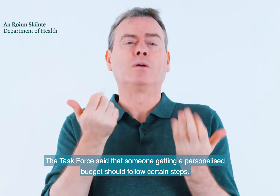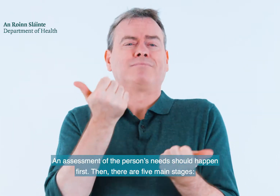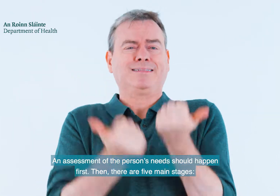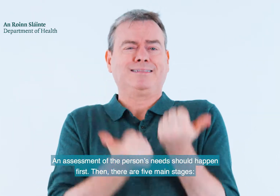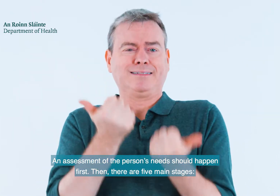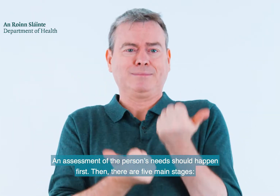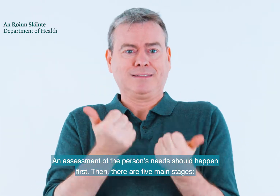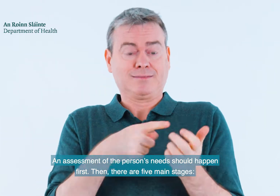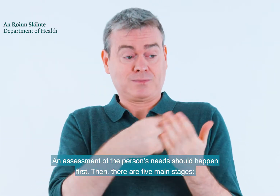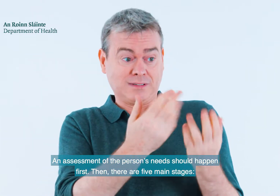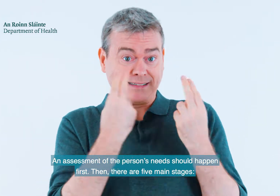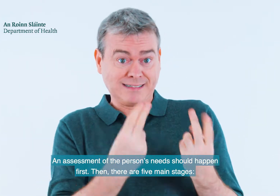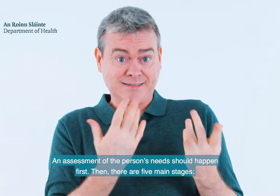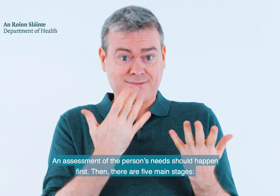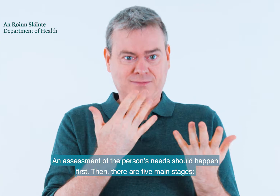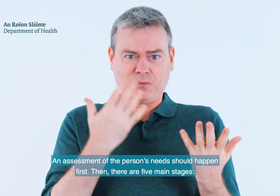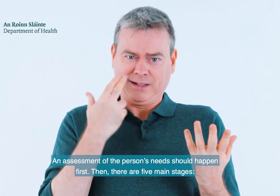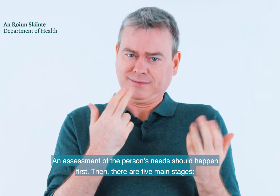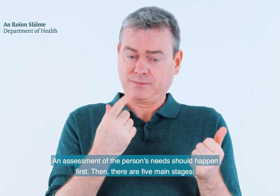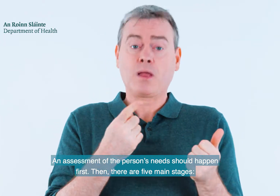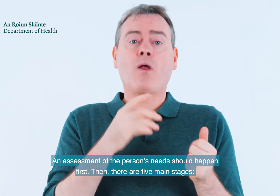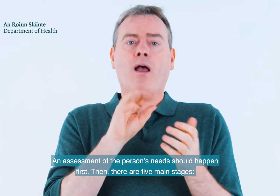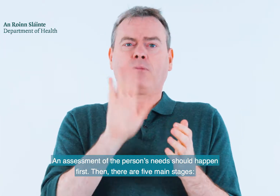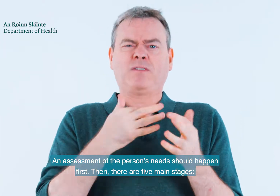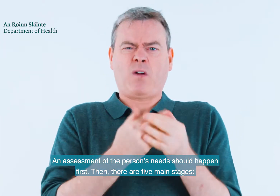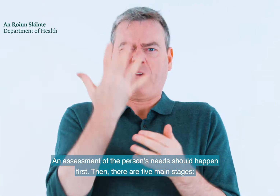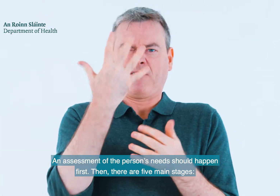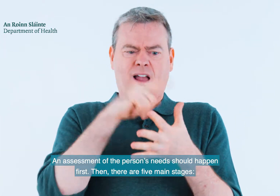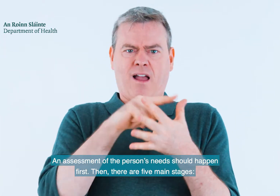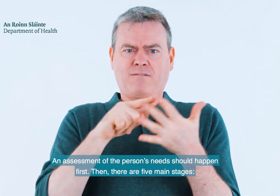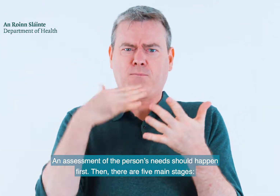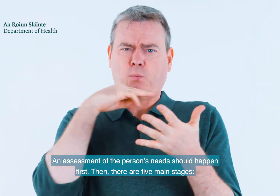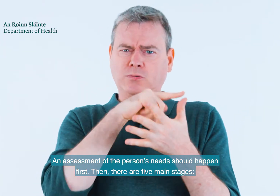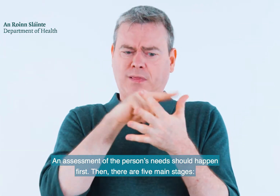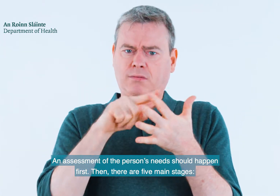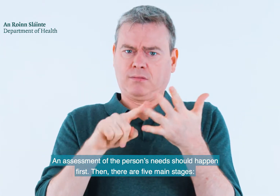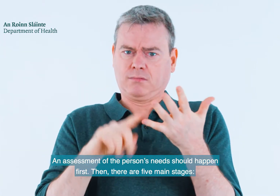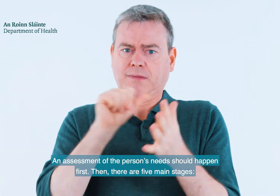An assessment of the person's needs should happen first. Then, there are 5 main stages.